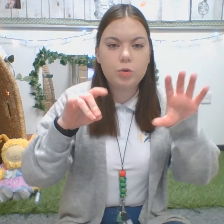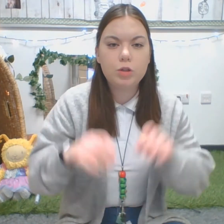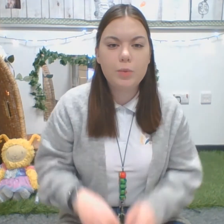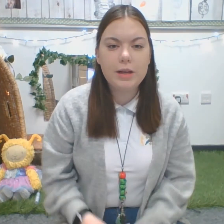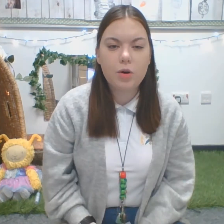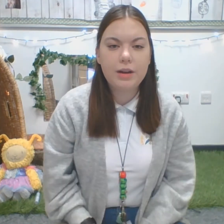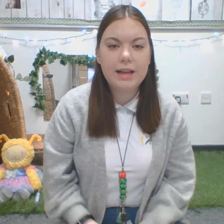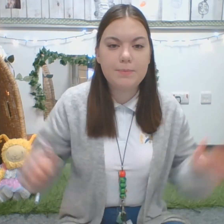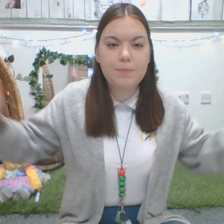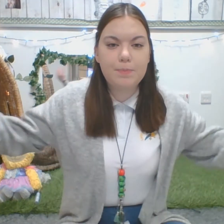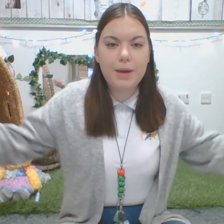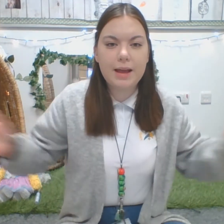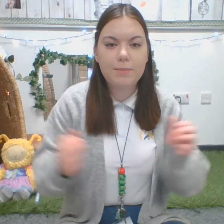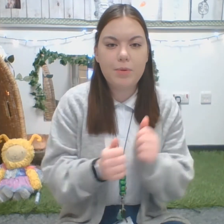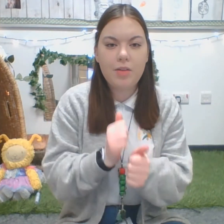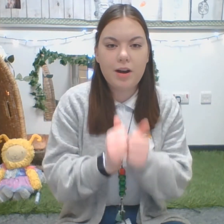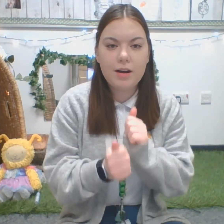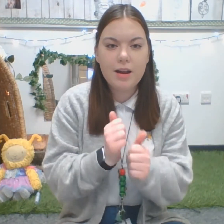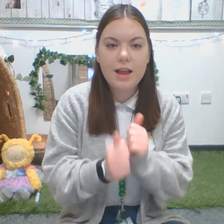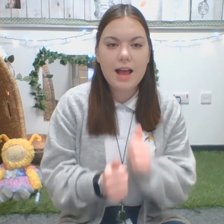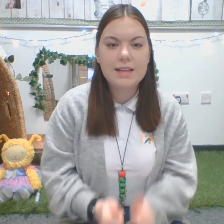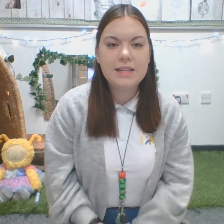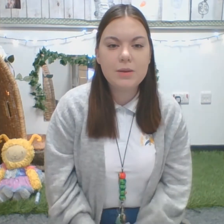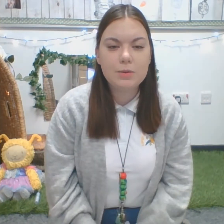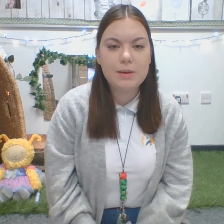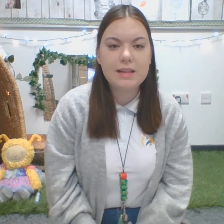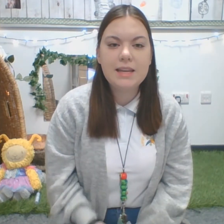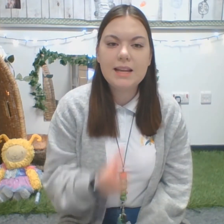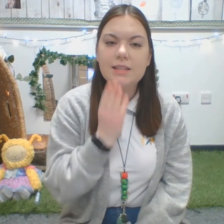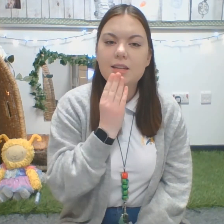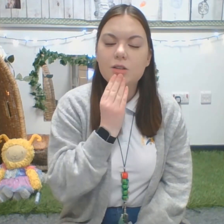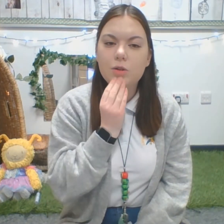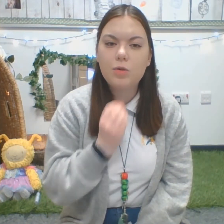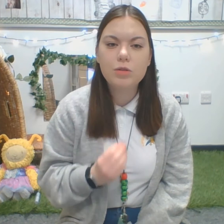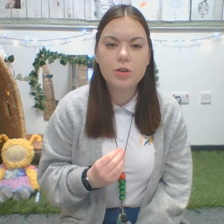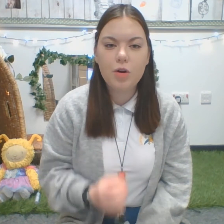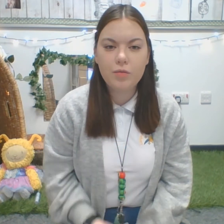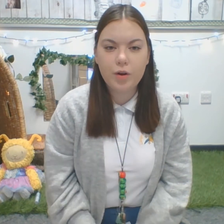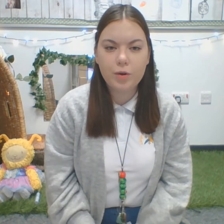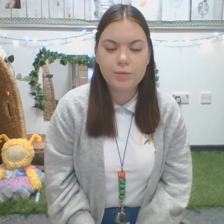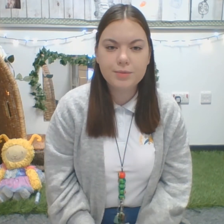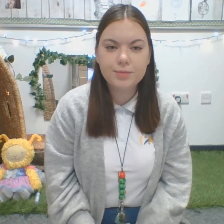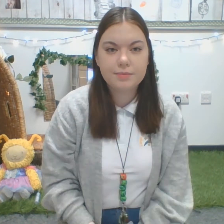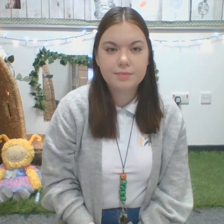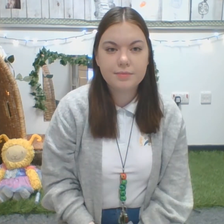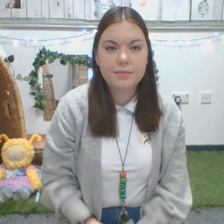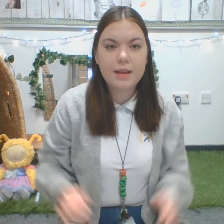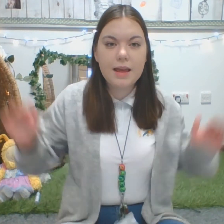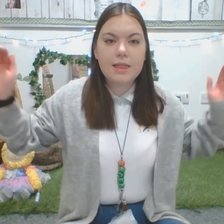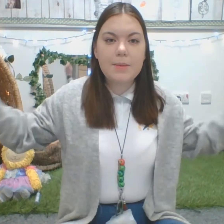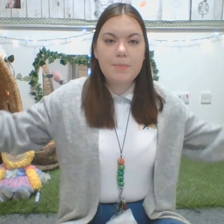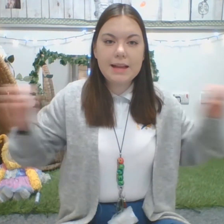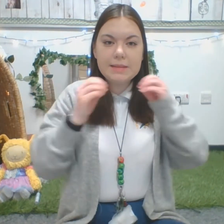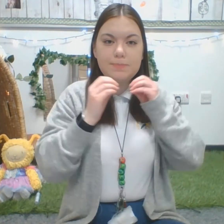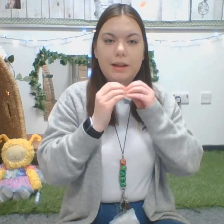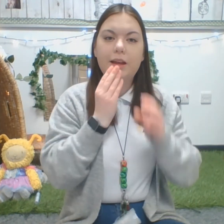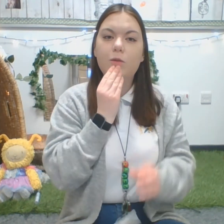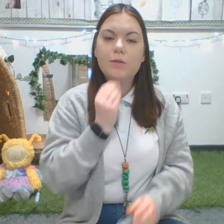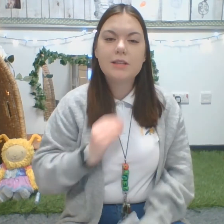wait on his big brother, as he would be the tastiest goat of all. The biggest billy goat